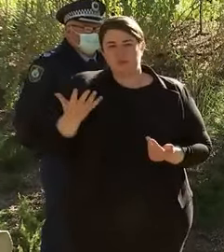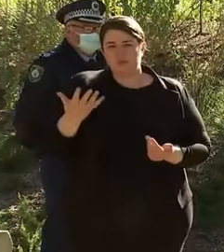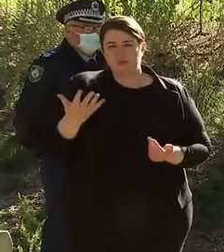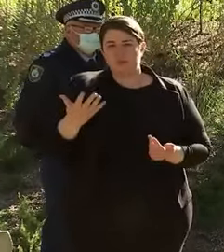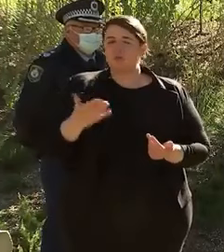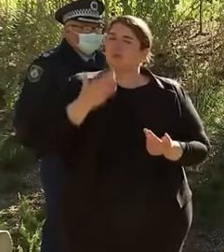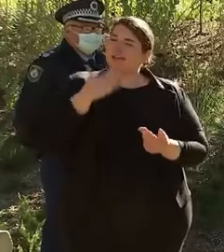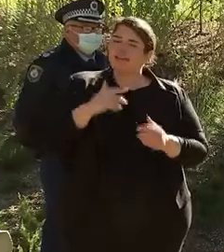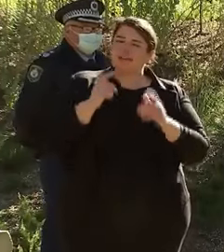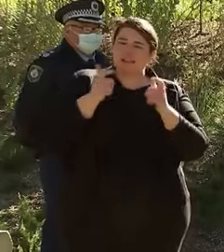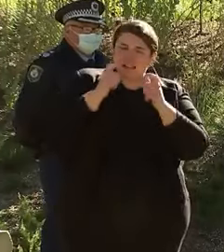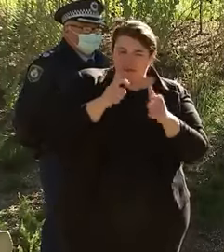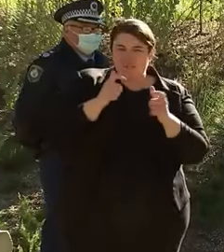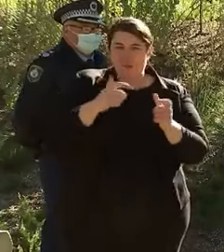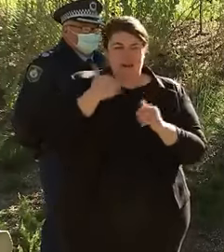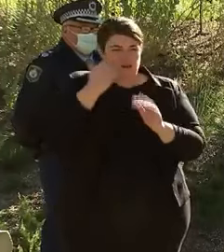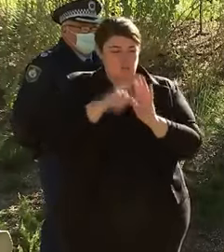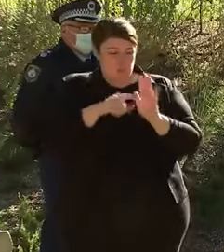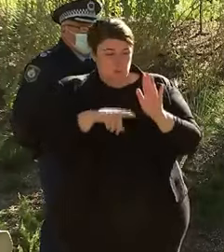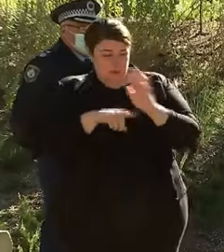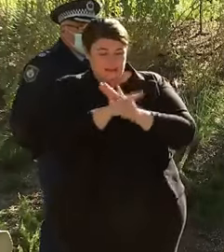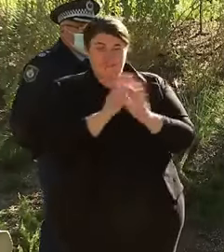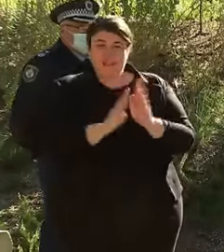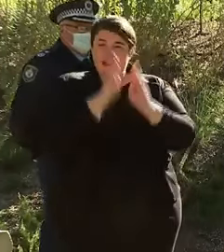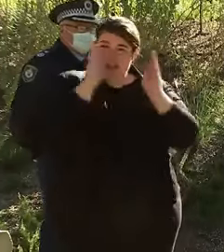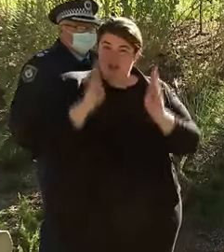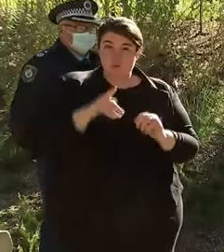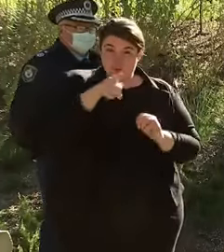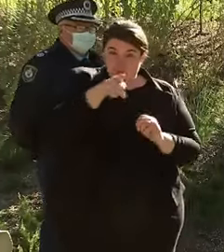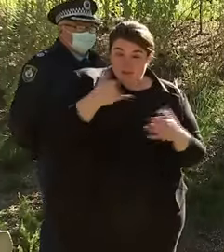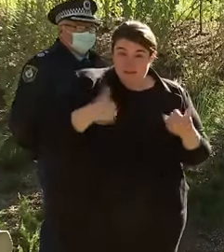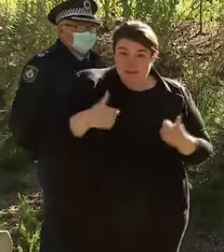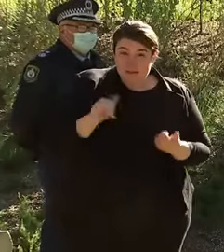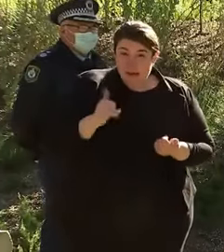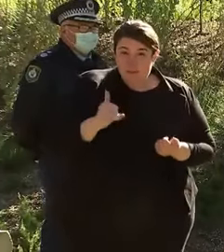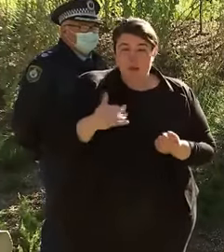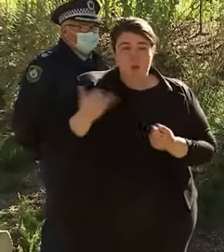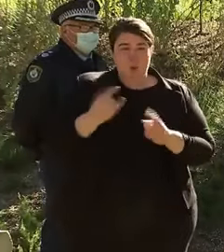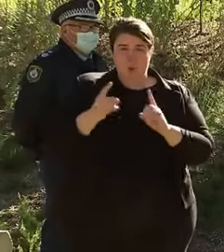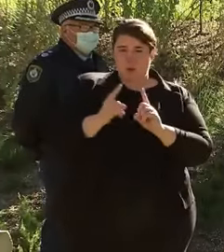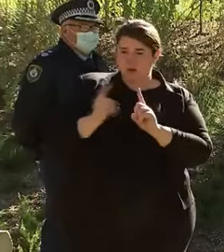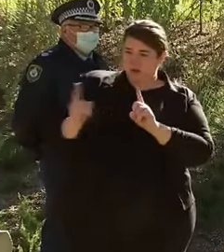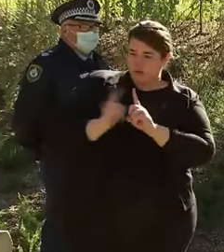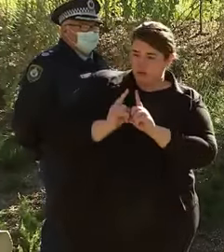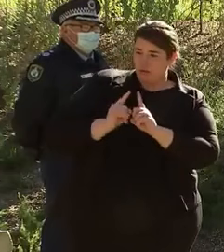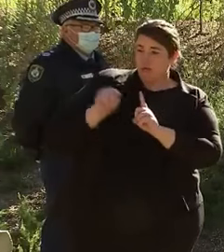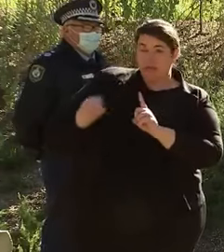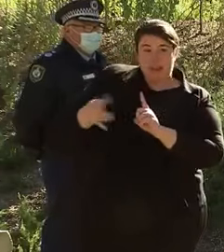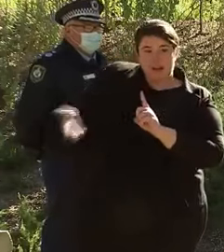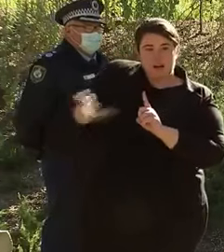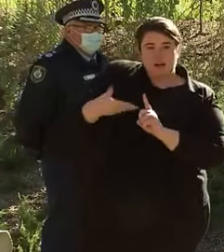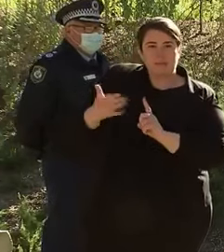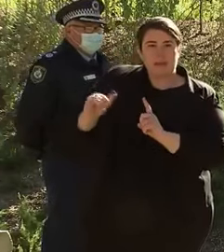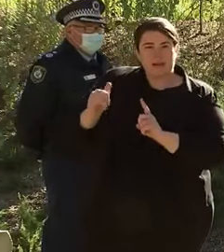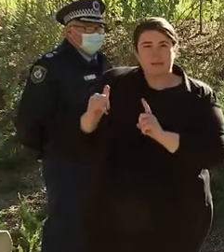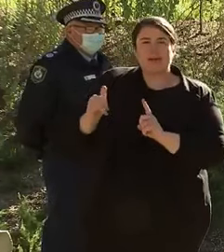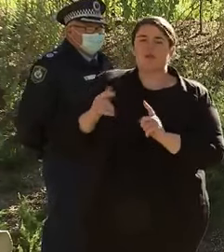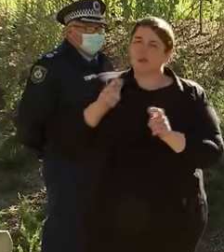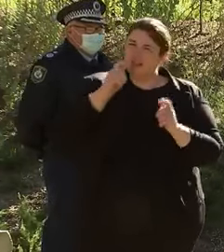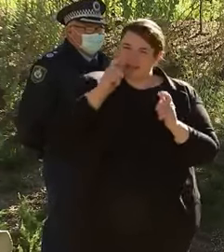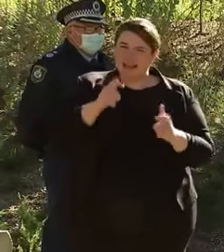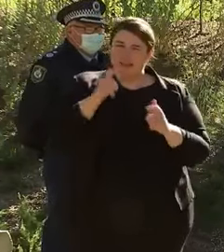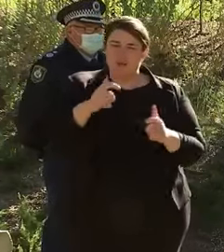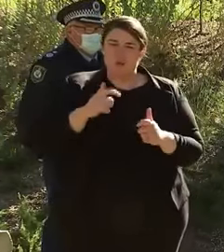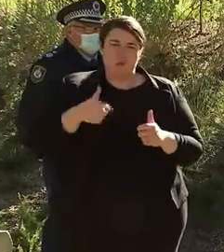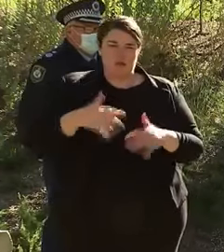just be extra cautious. Know that every time you leave the home, you could have the virus, somebody you're in physical proximity with could, and just be extra careful because the last